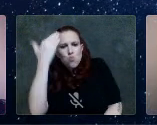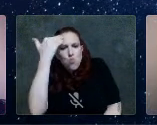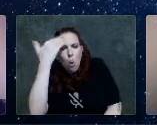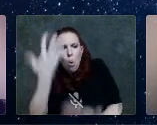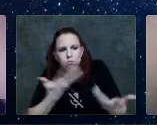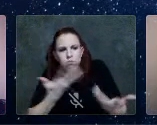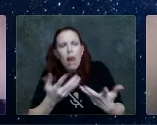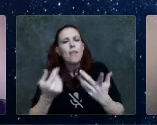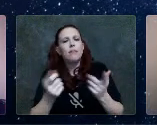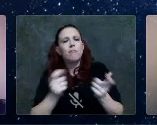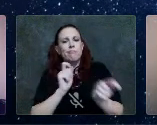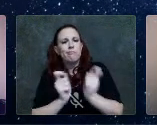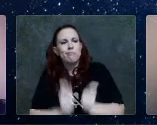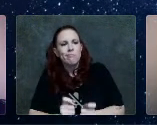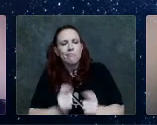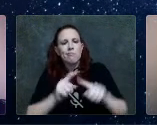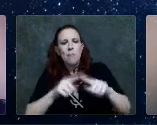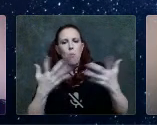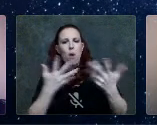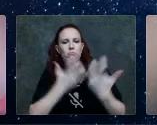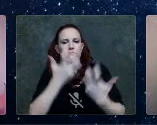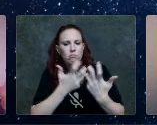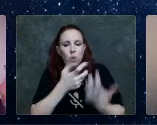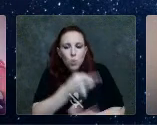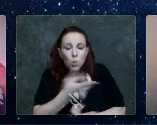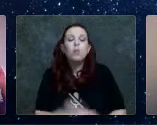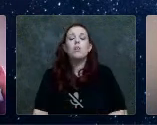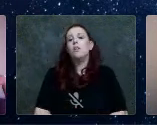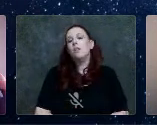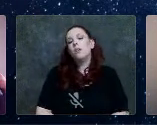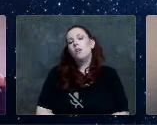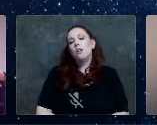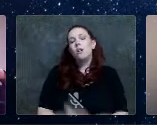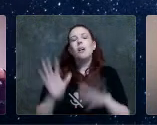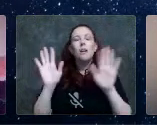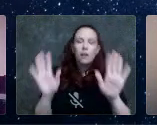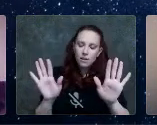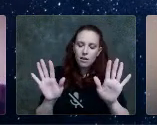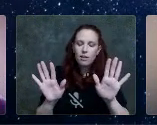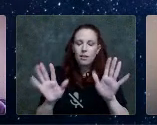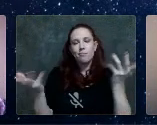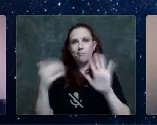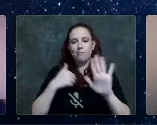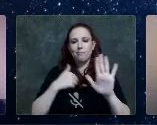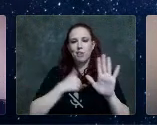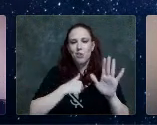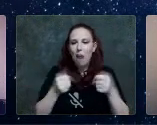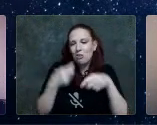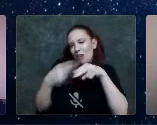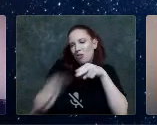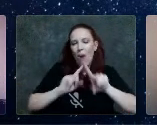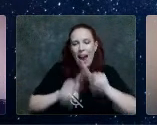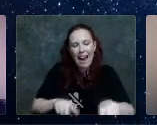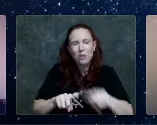working. One other tip it's also, look, interviews, sorry, I'm going to try to give a short answer to this, but I have